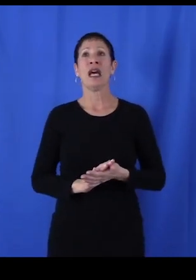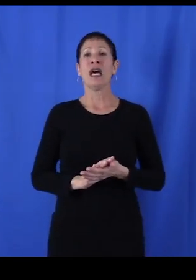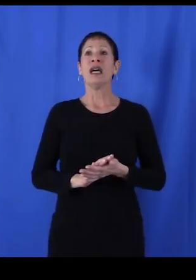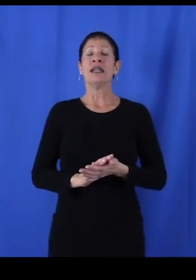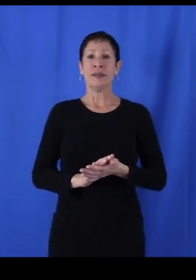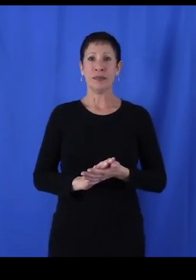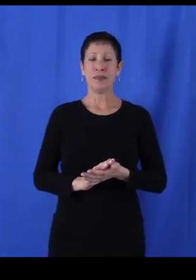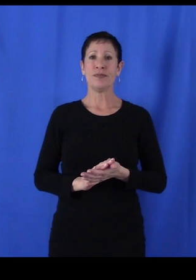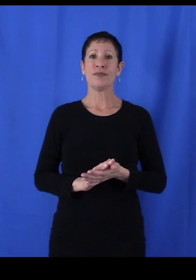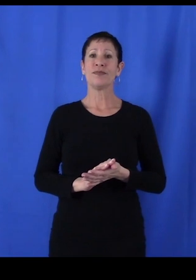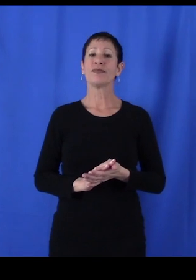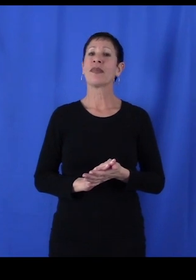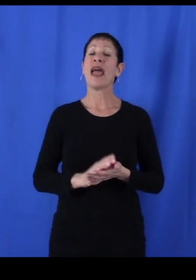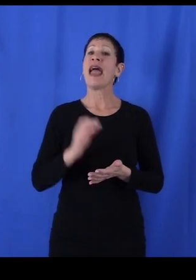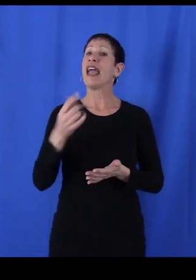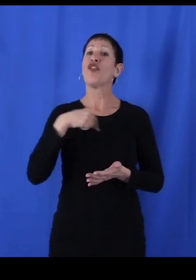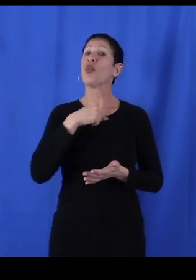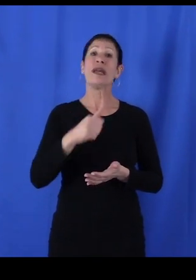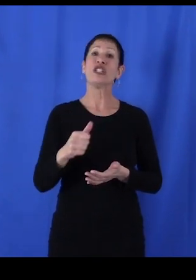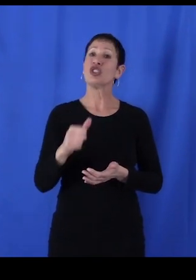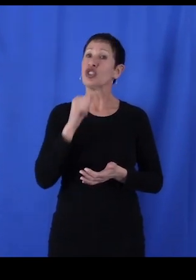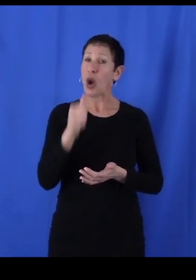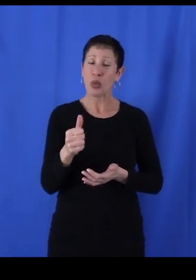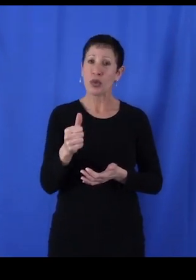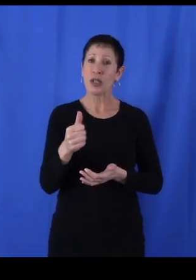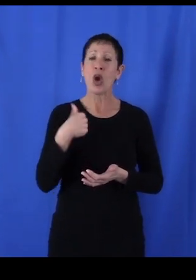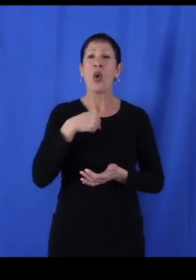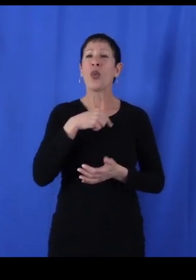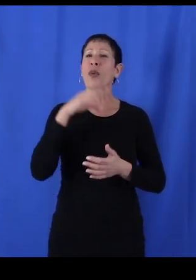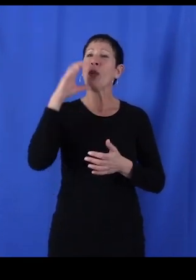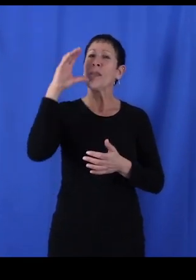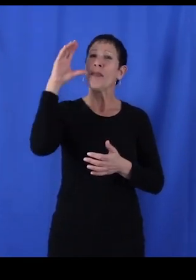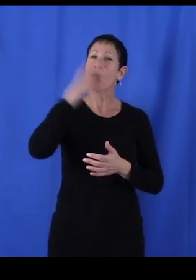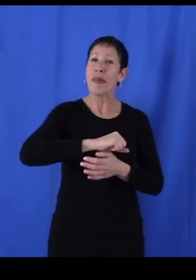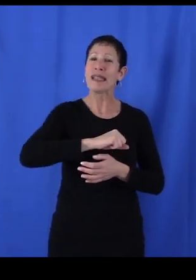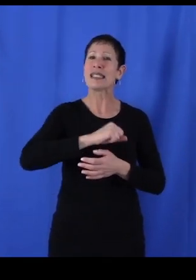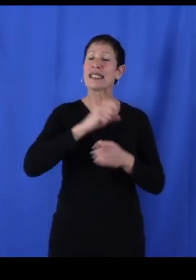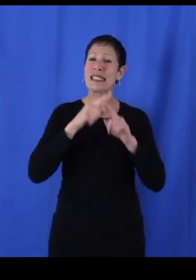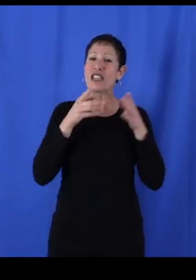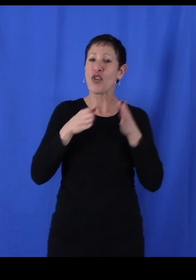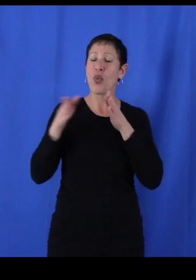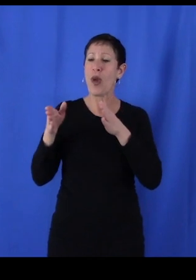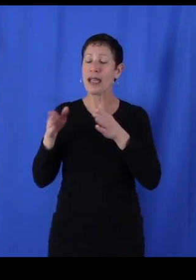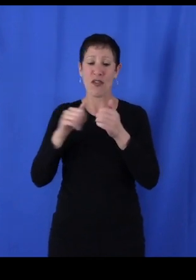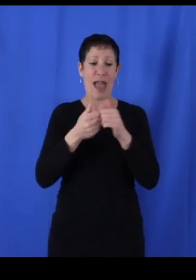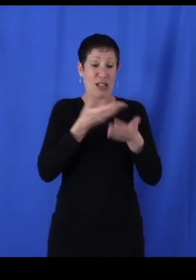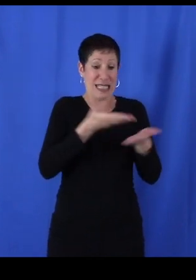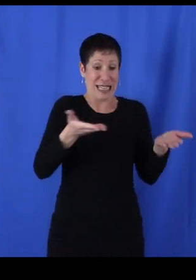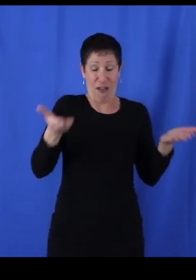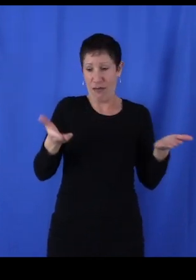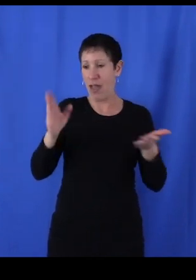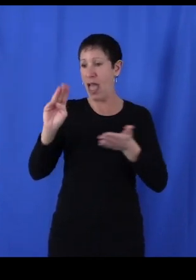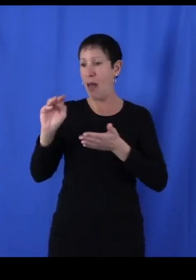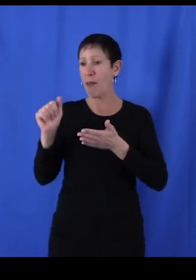Because if we don't, we miss out on the ways in which stuff and materiality is now changing,